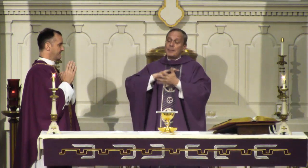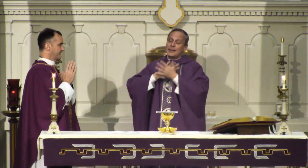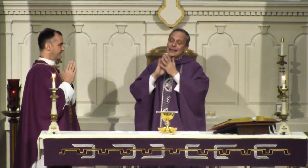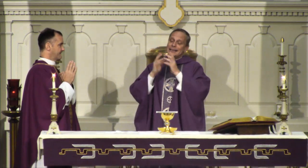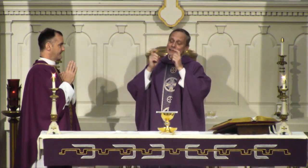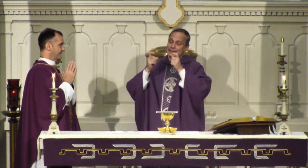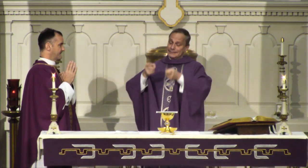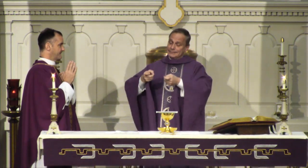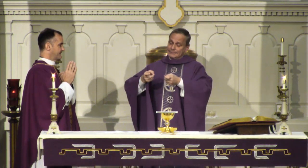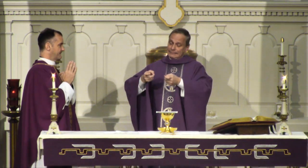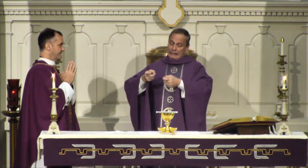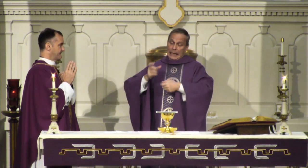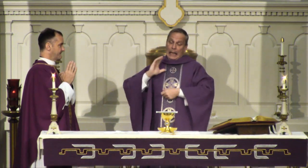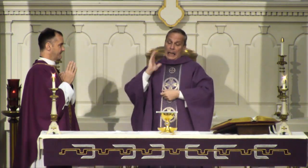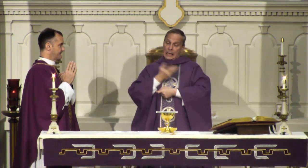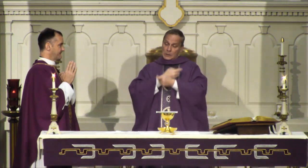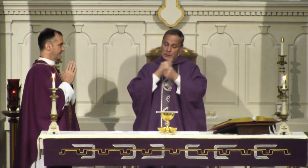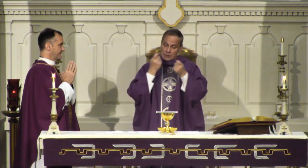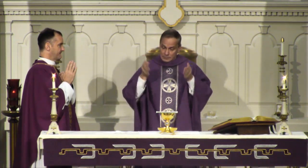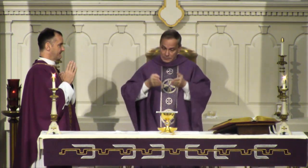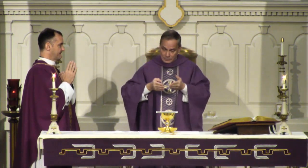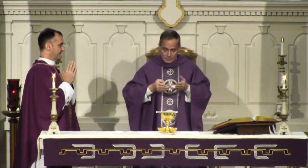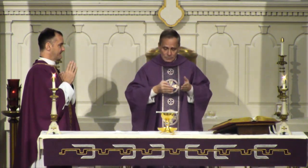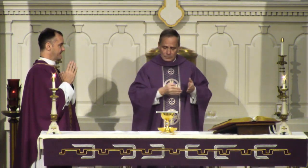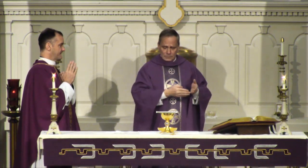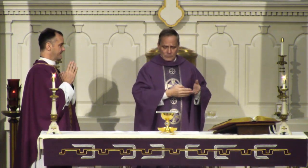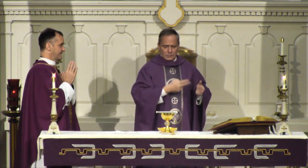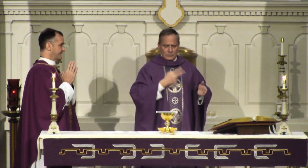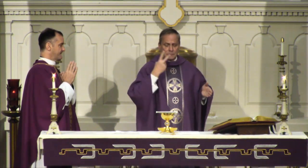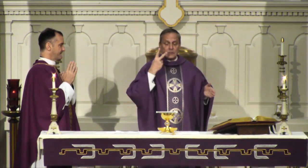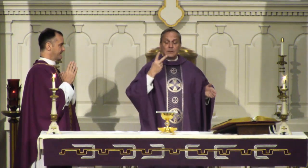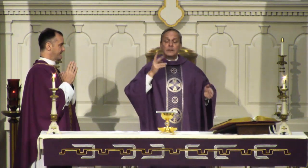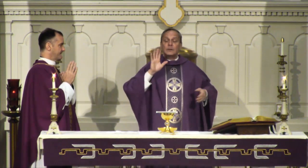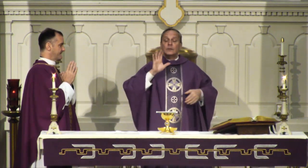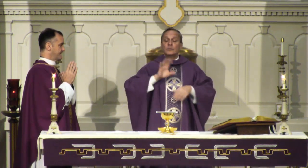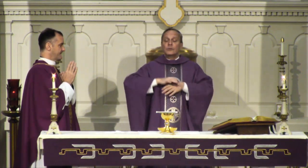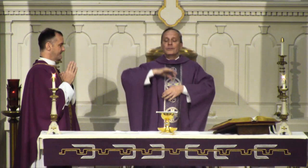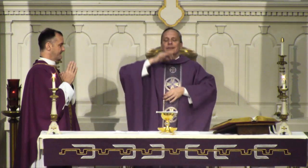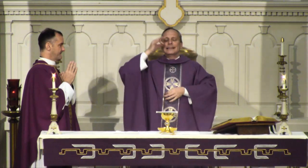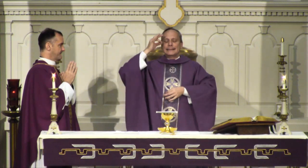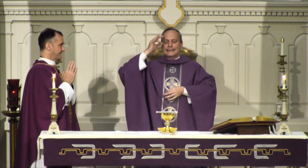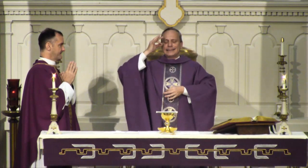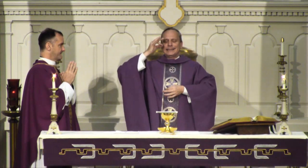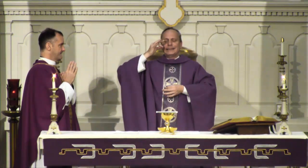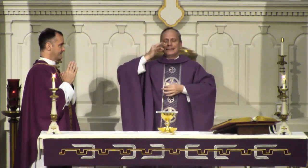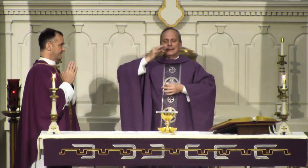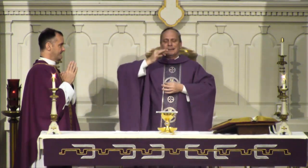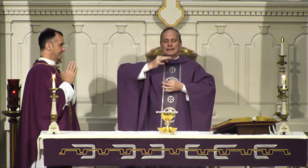give you. Look not in our sins, but on the faith of your church,